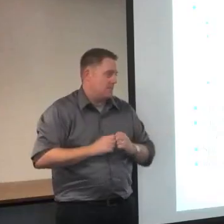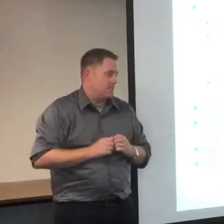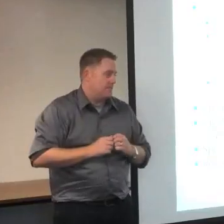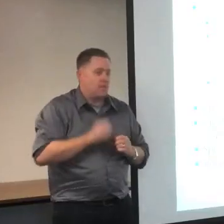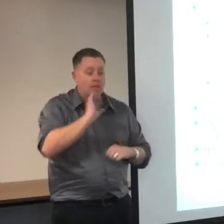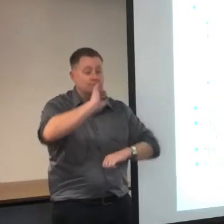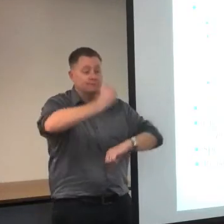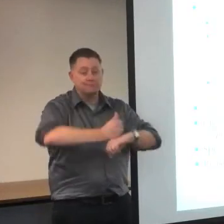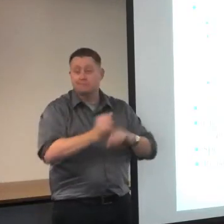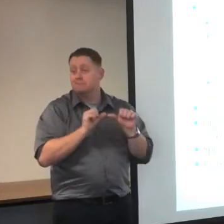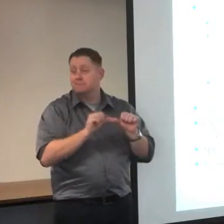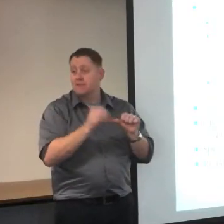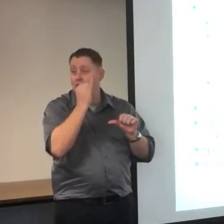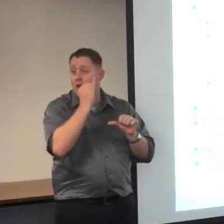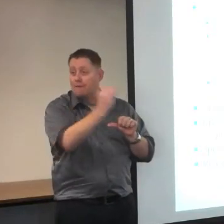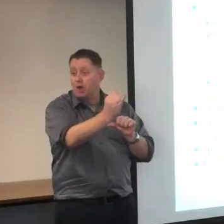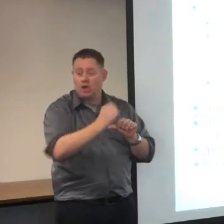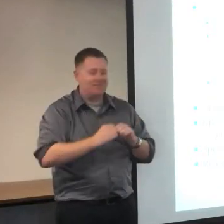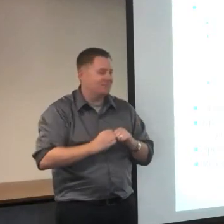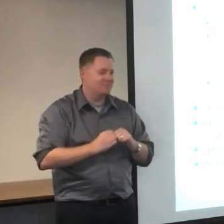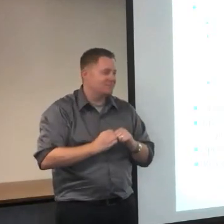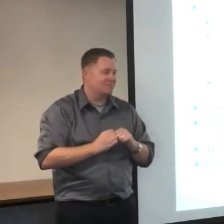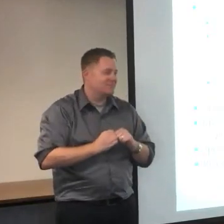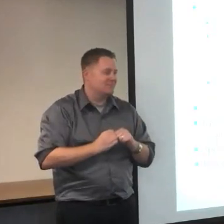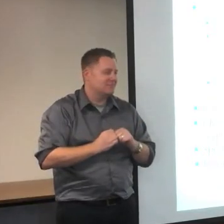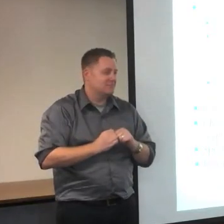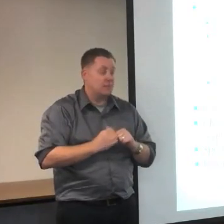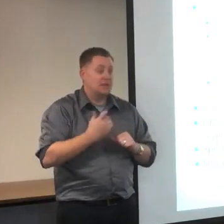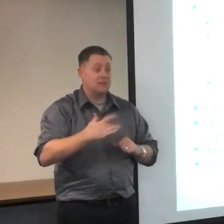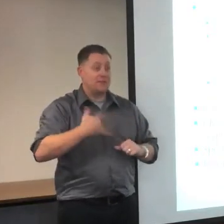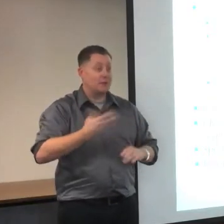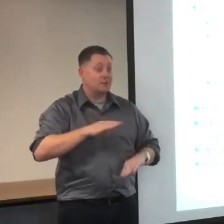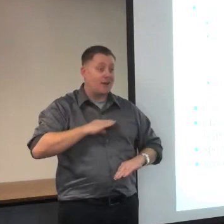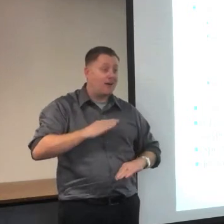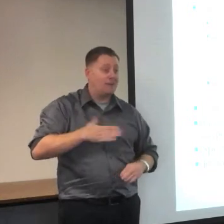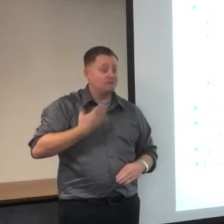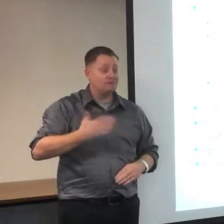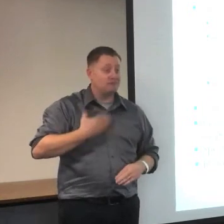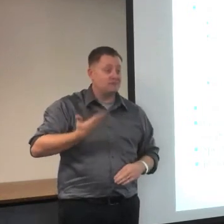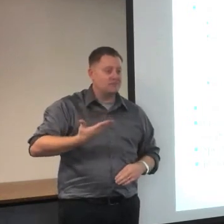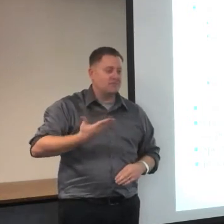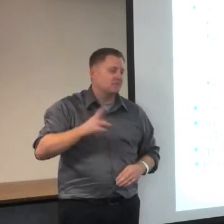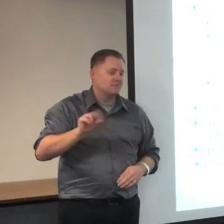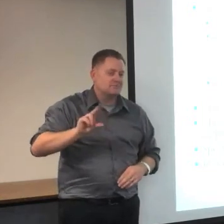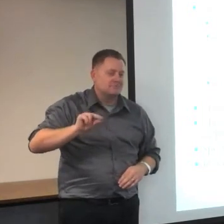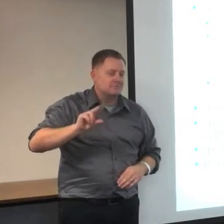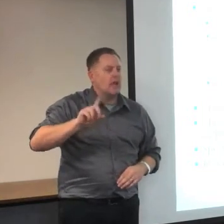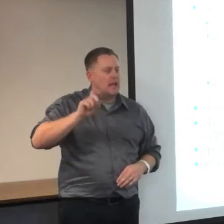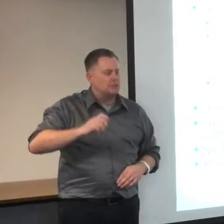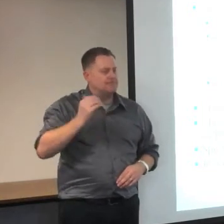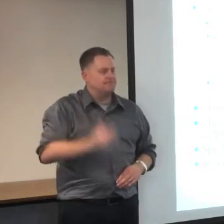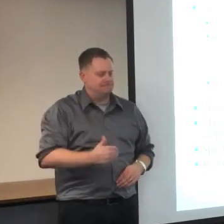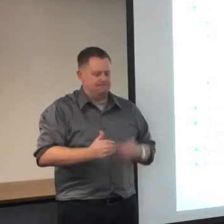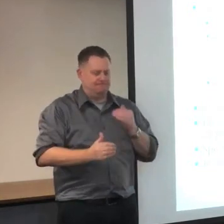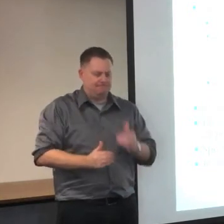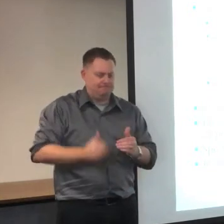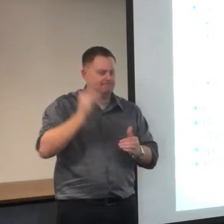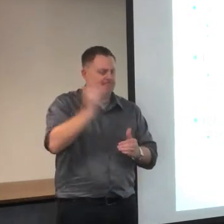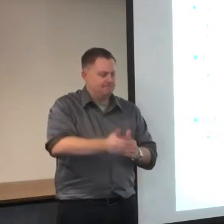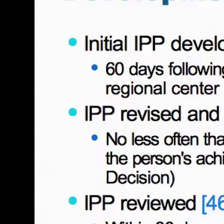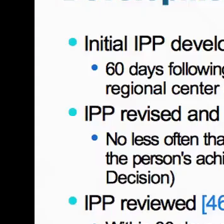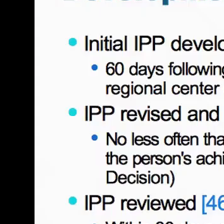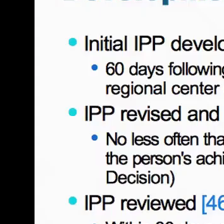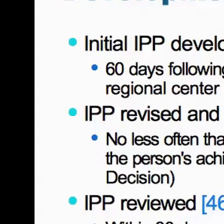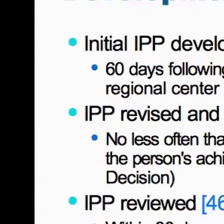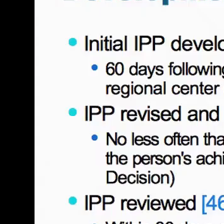place and continue indefinitely because it feels good, but there needs to be demonstrated